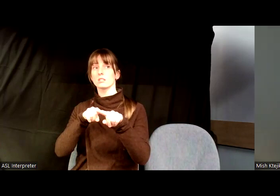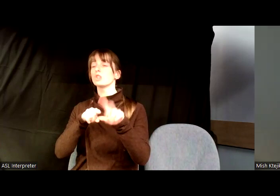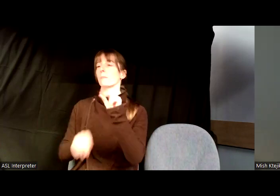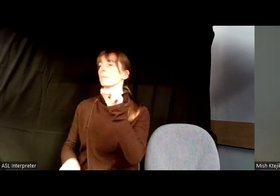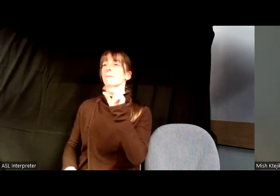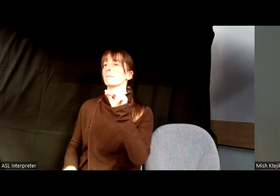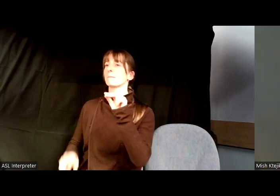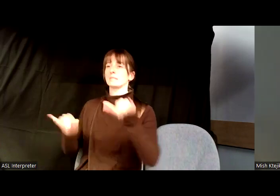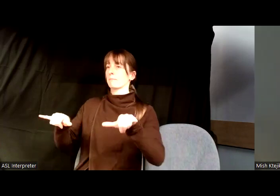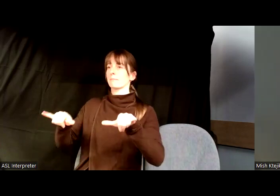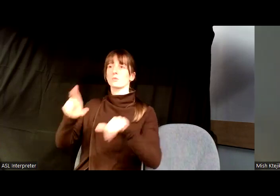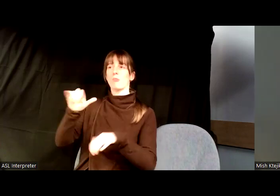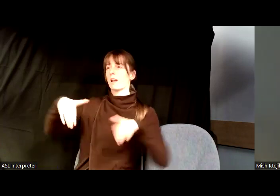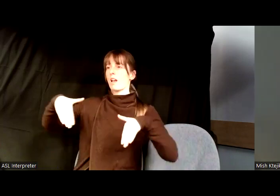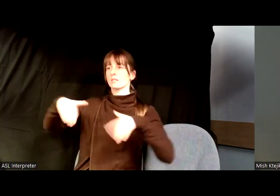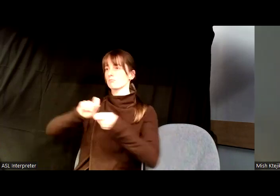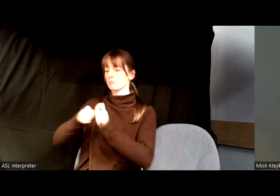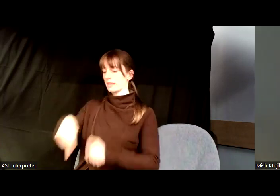No.